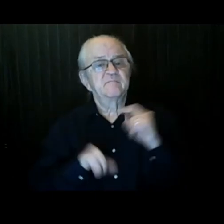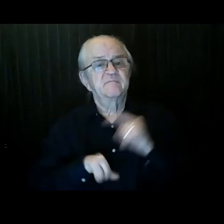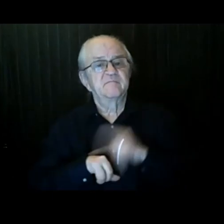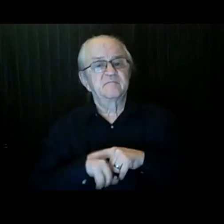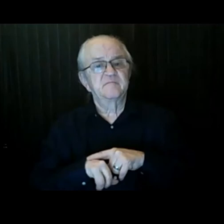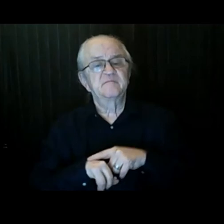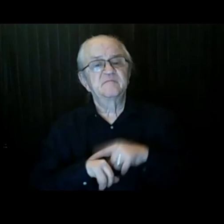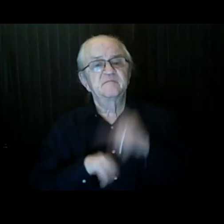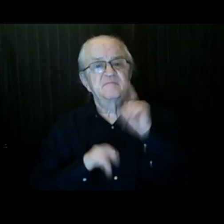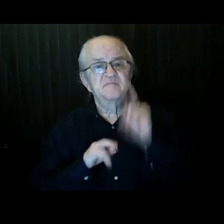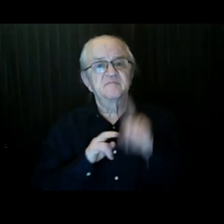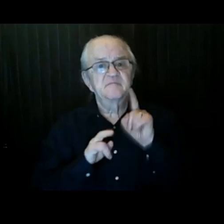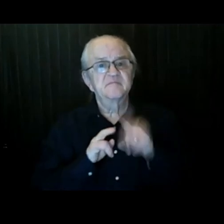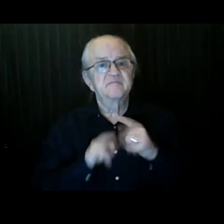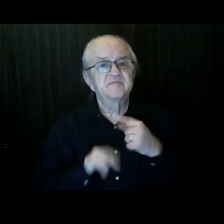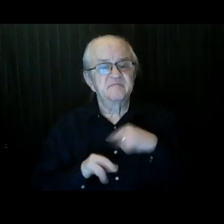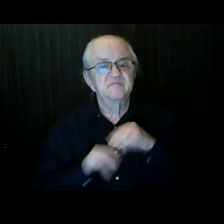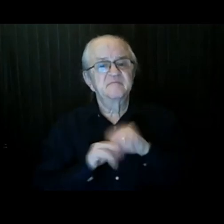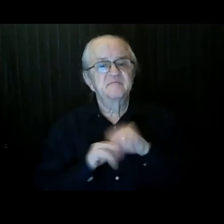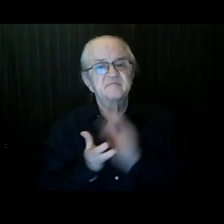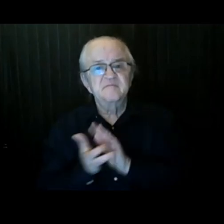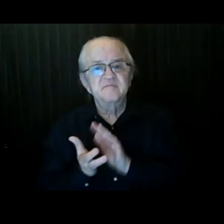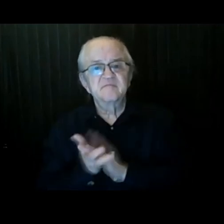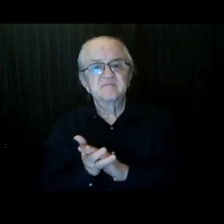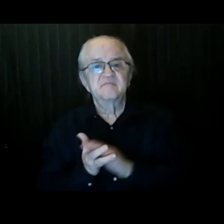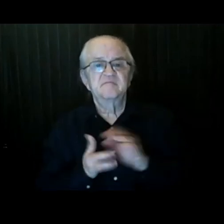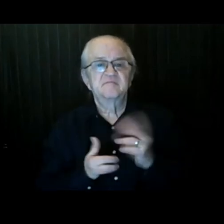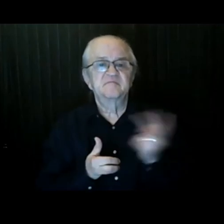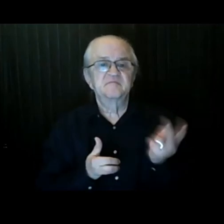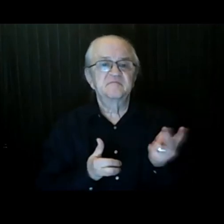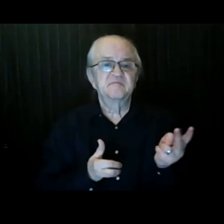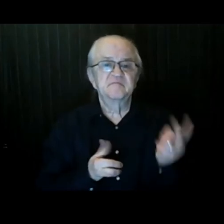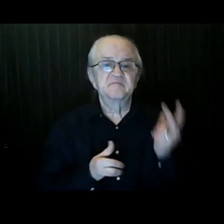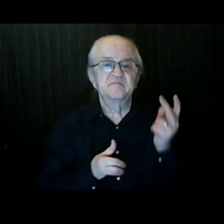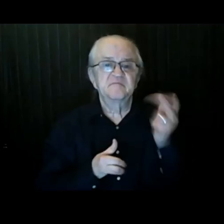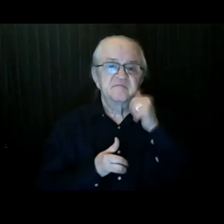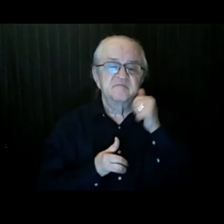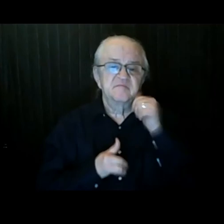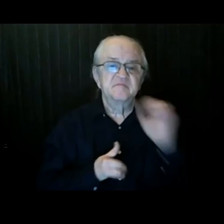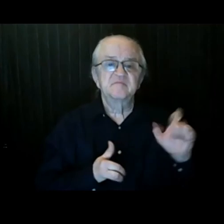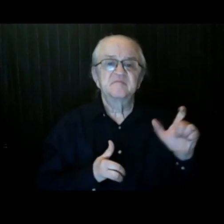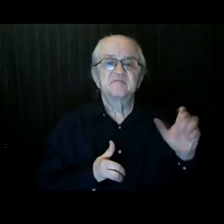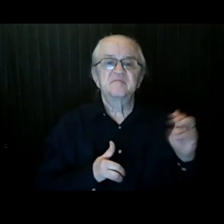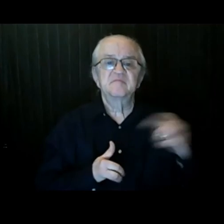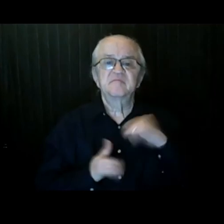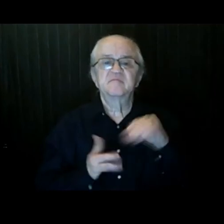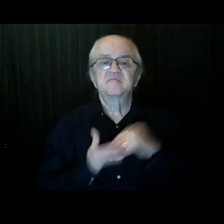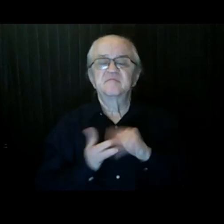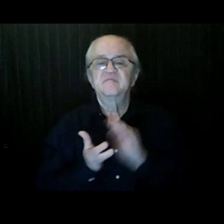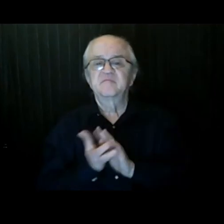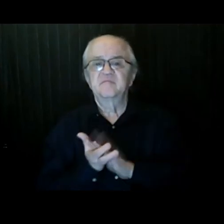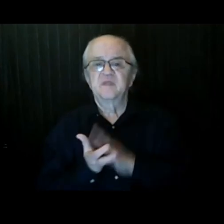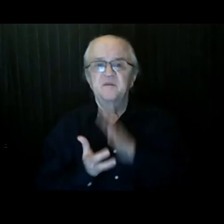were in school and I was in school. I was in middle school, the girls were in elementary school, and Mom was finding her own feet. And it was